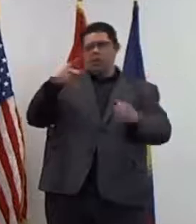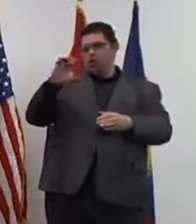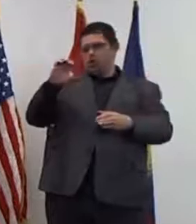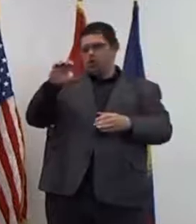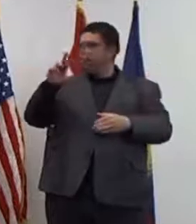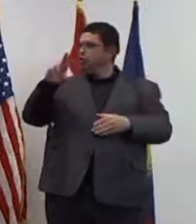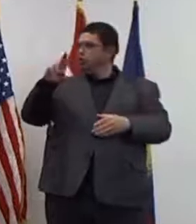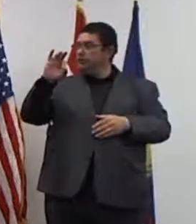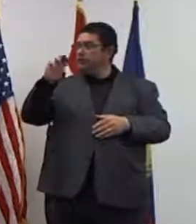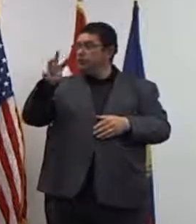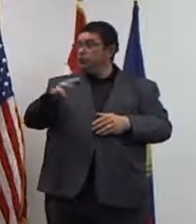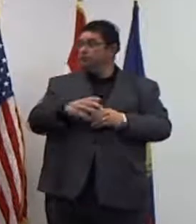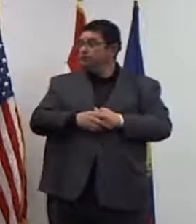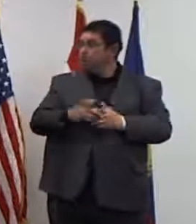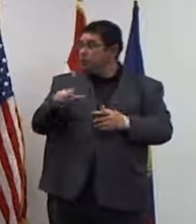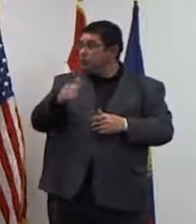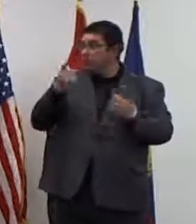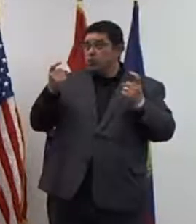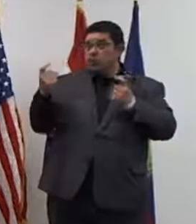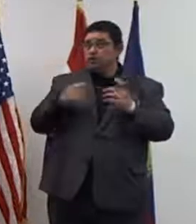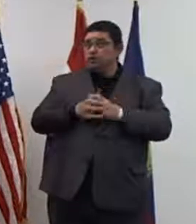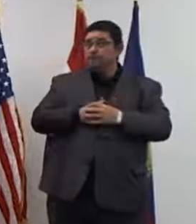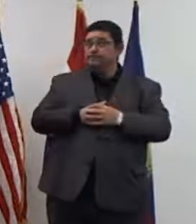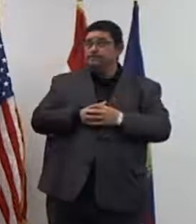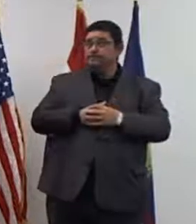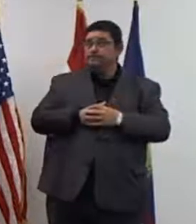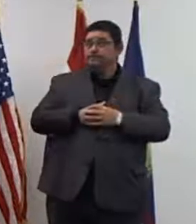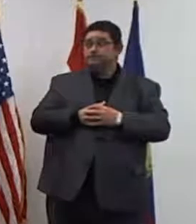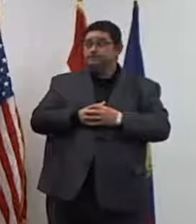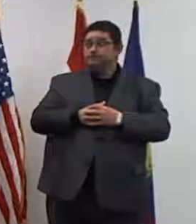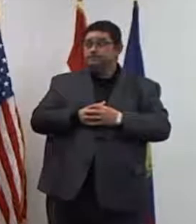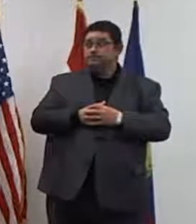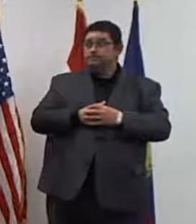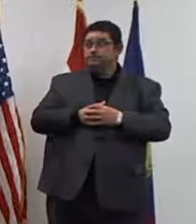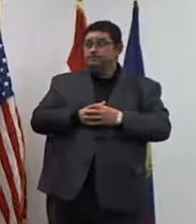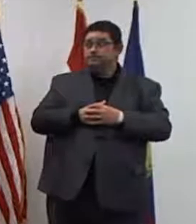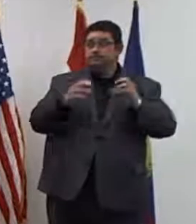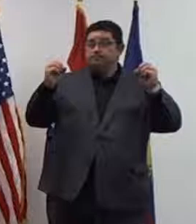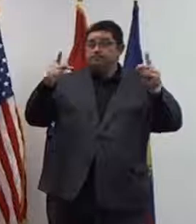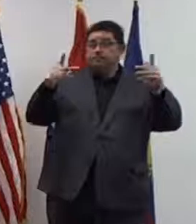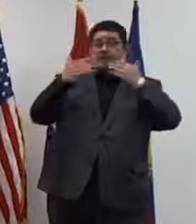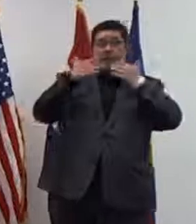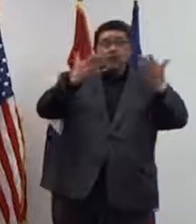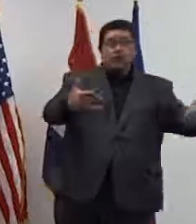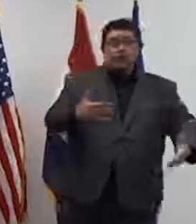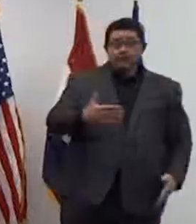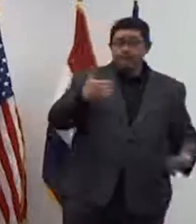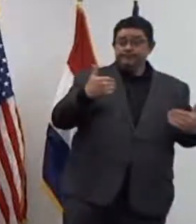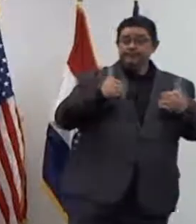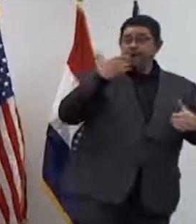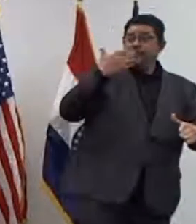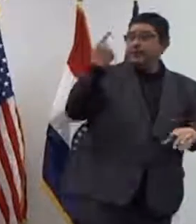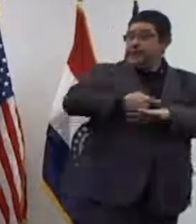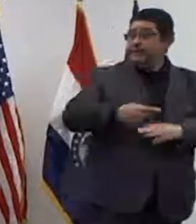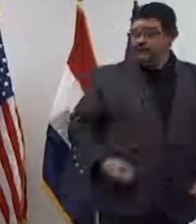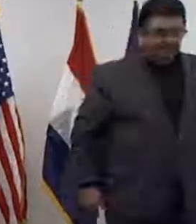Other questions? Okay, thank you. Have a good day.